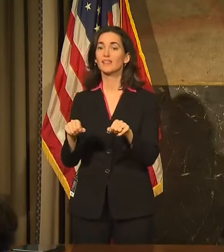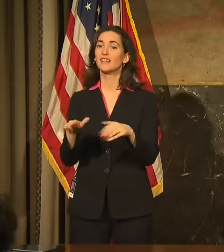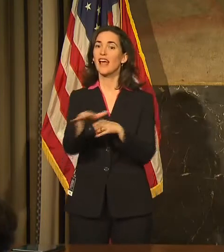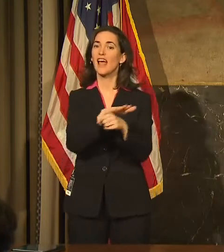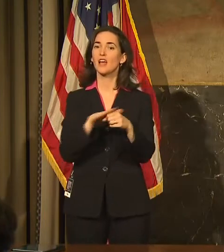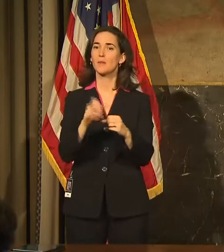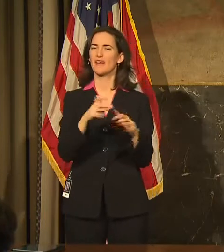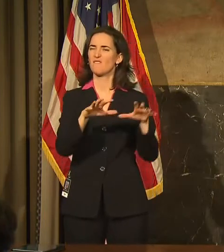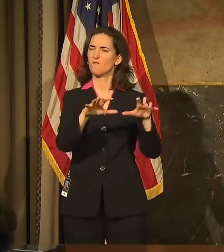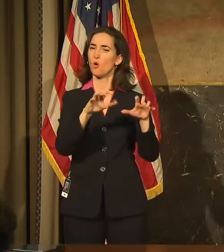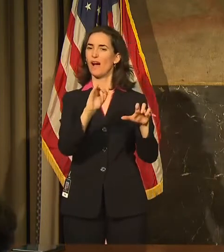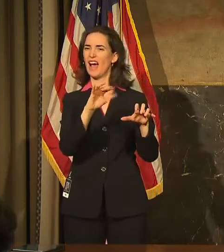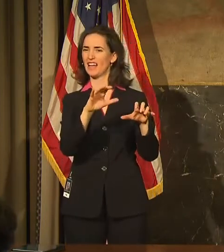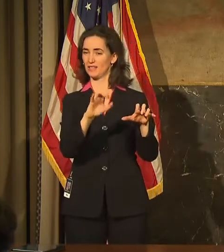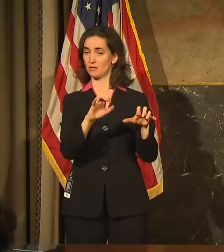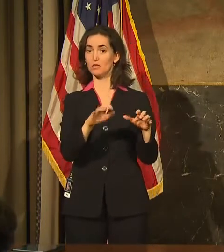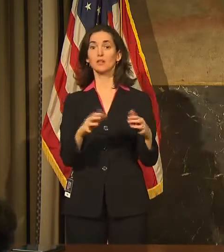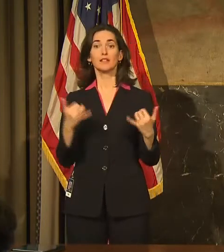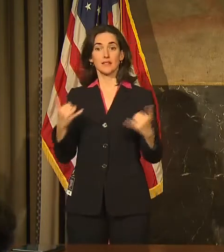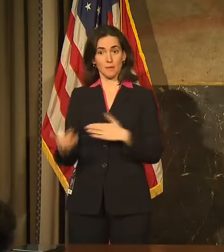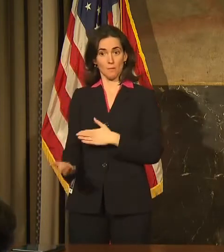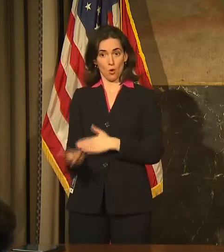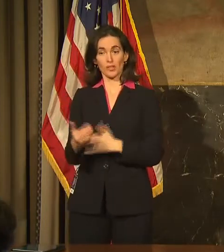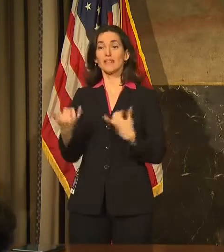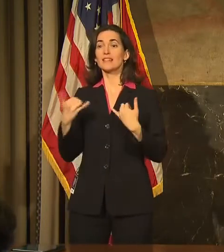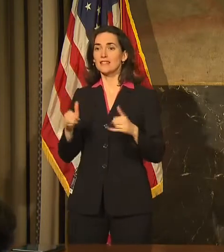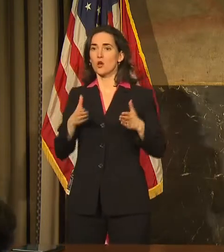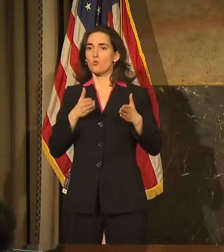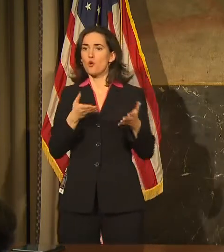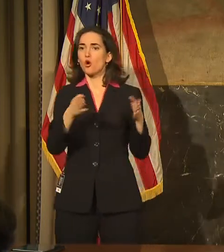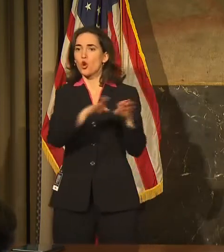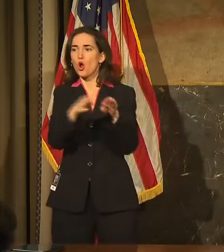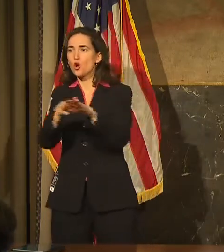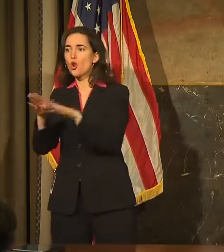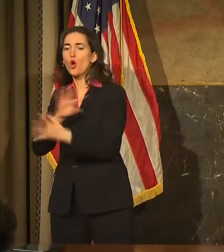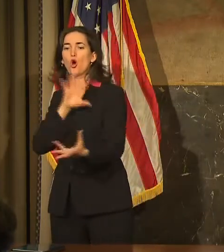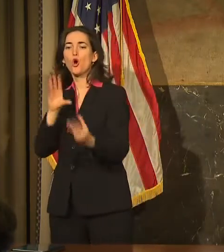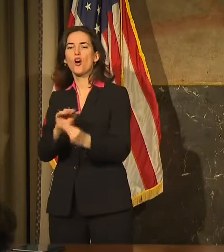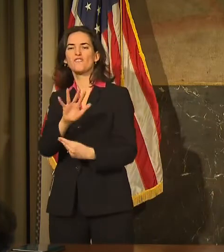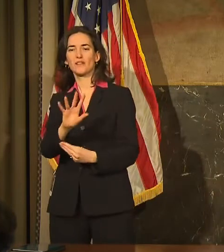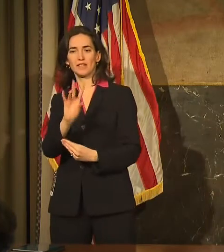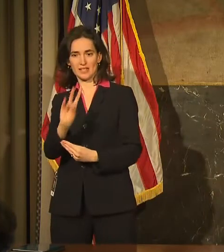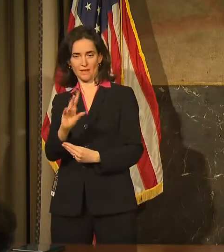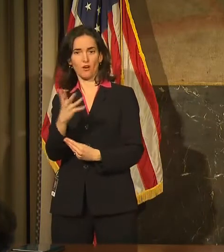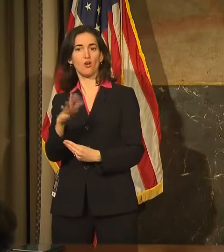of this morning, there were still 57 weather-related road closures across Louisiana.